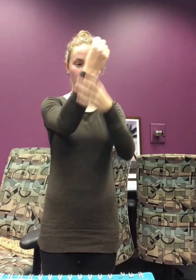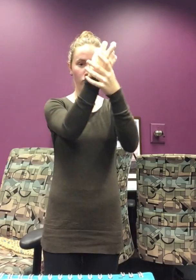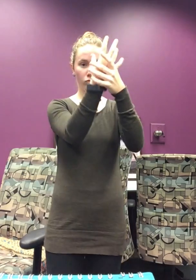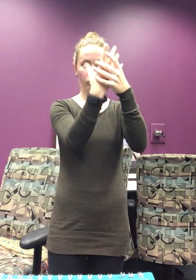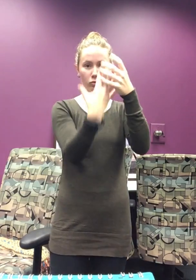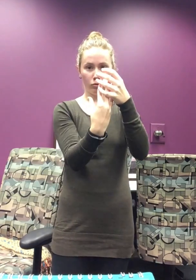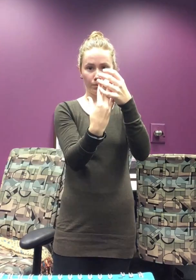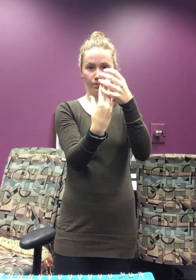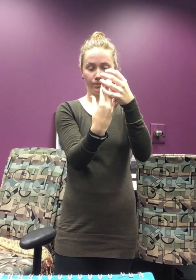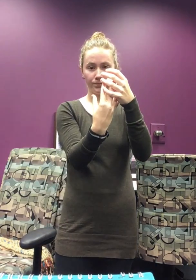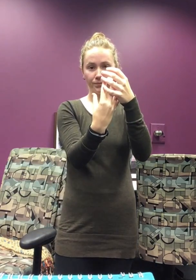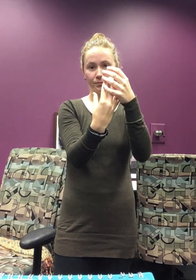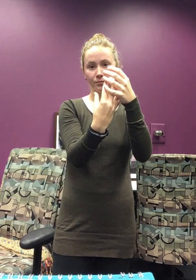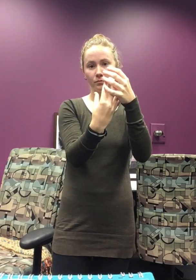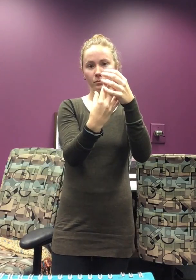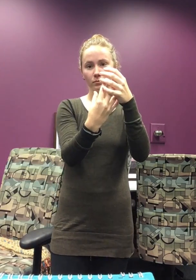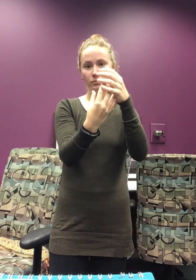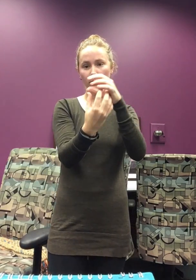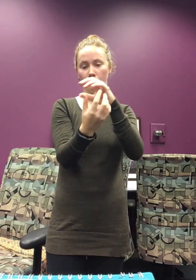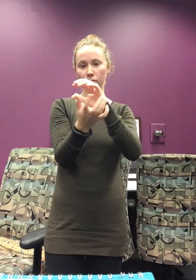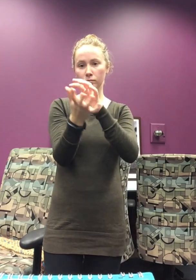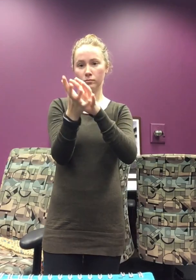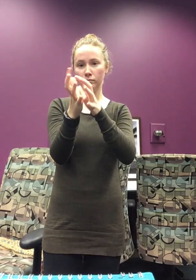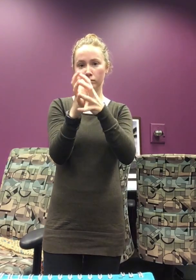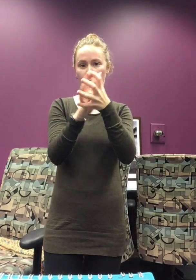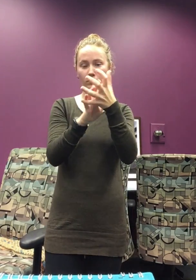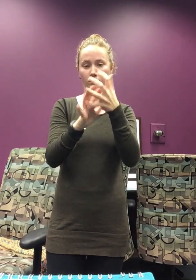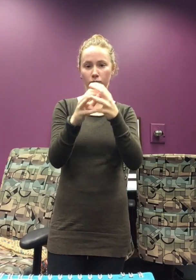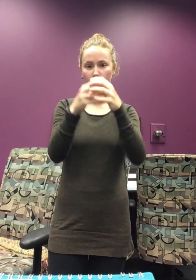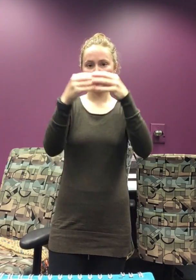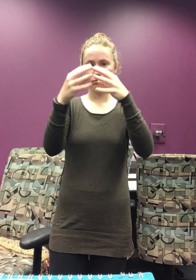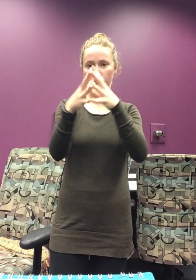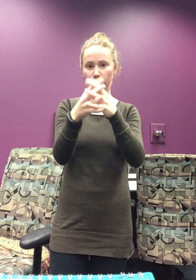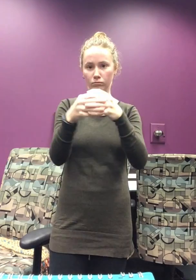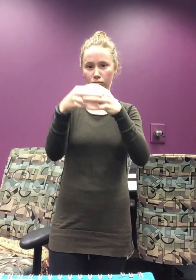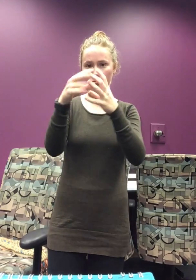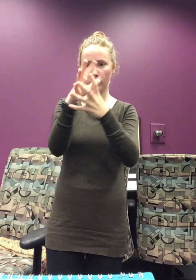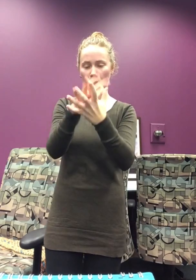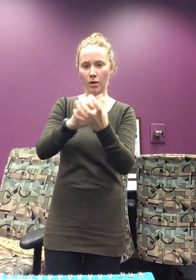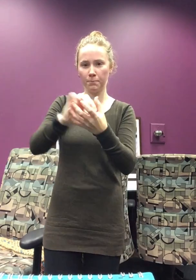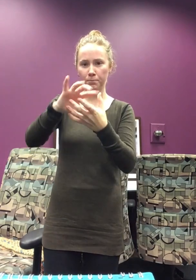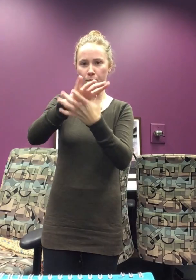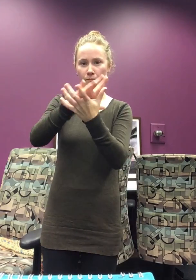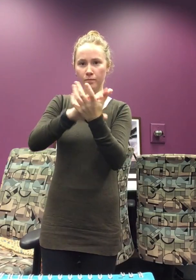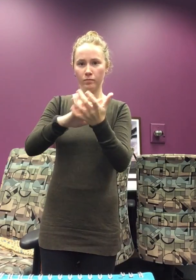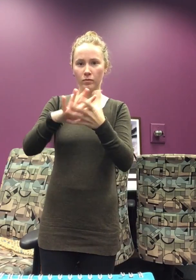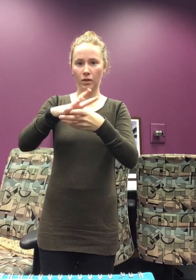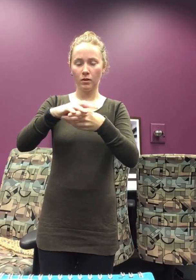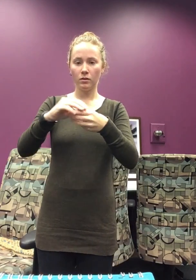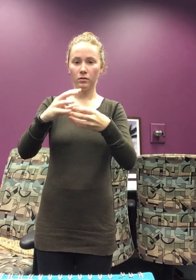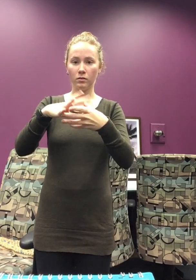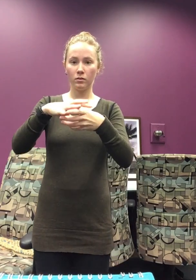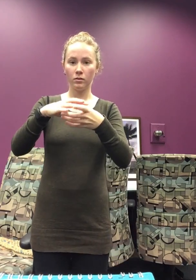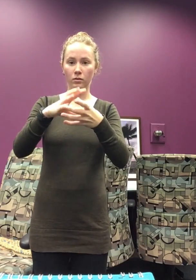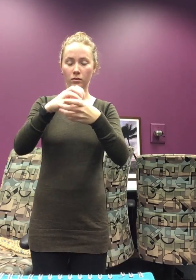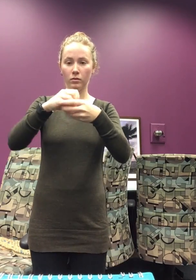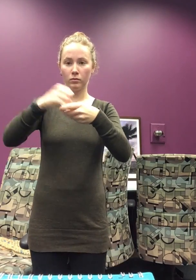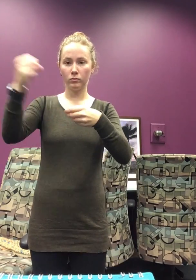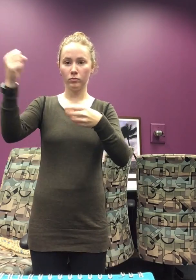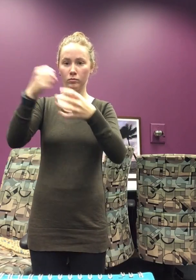in, and then the heart pumps it through and takes the oxygenated blood and pumps it back into the